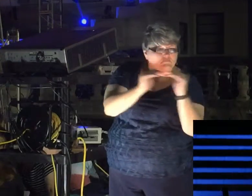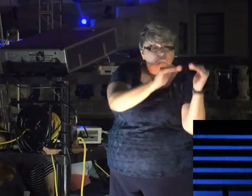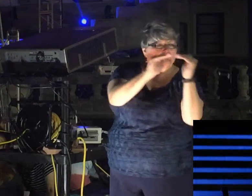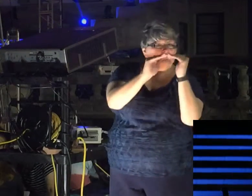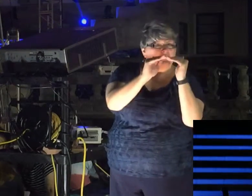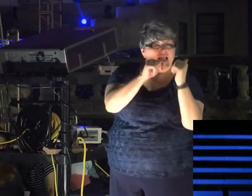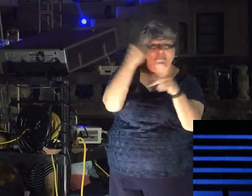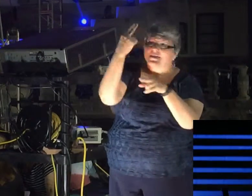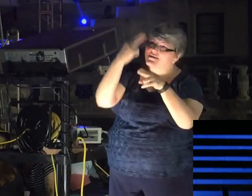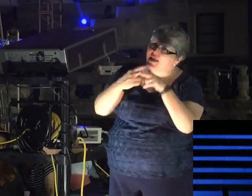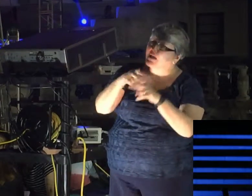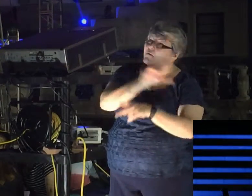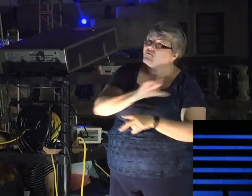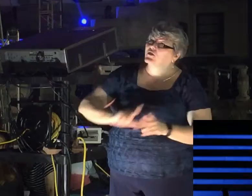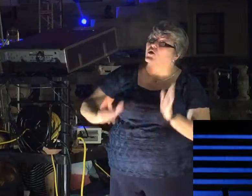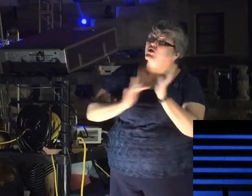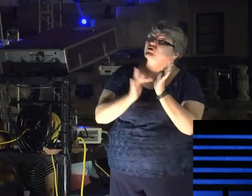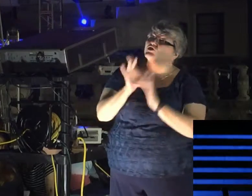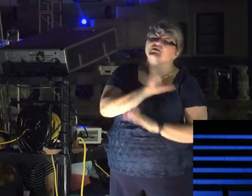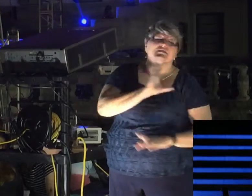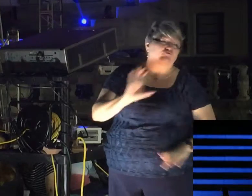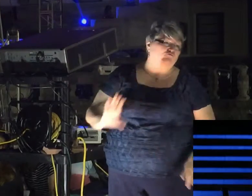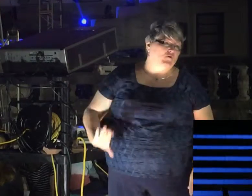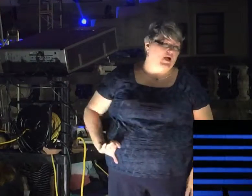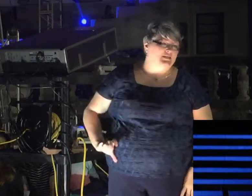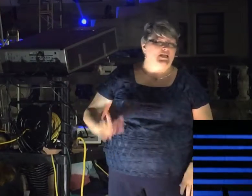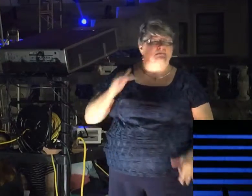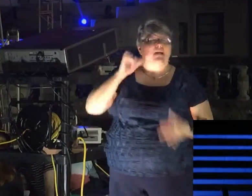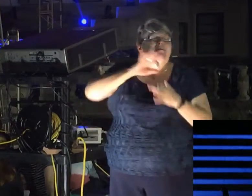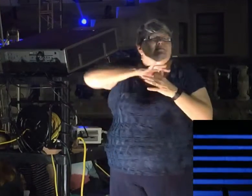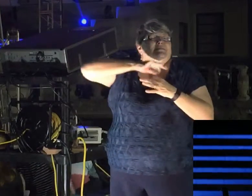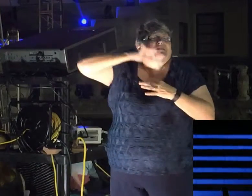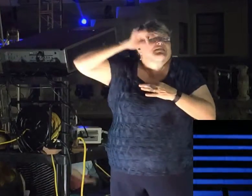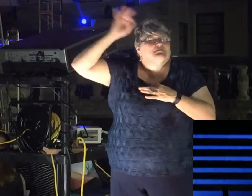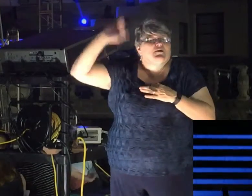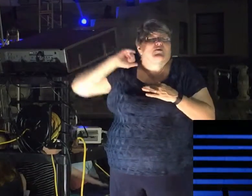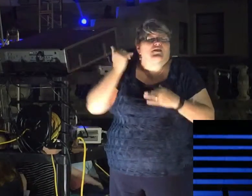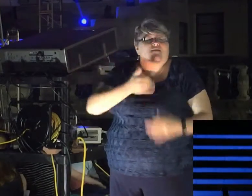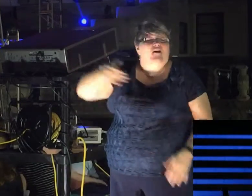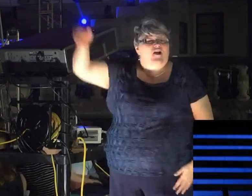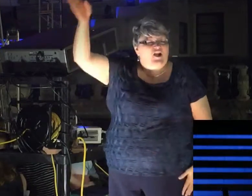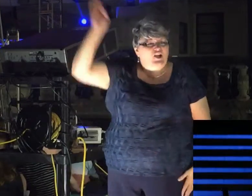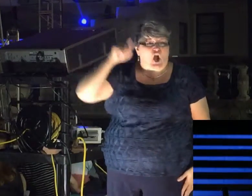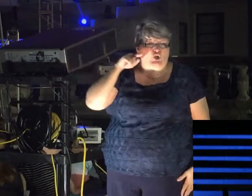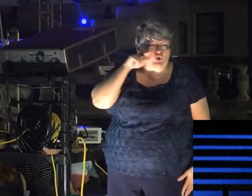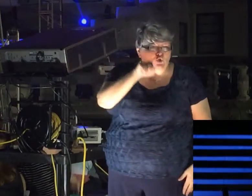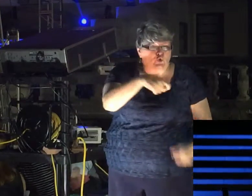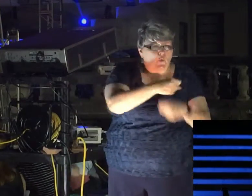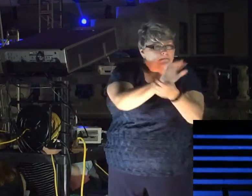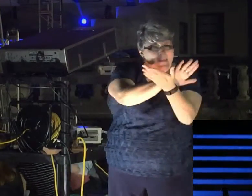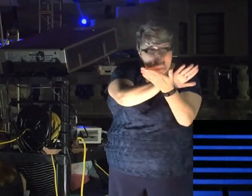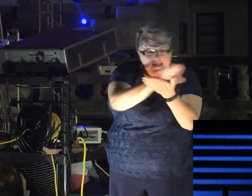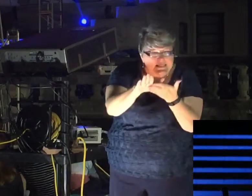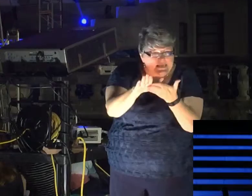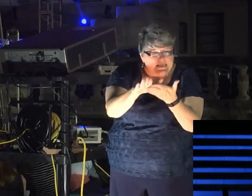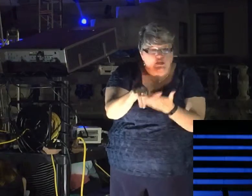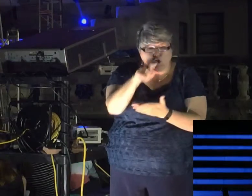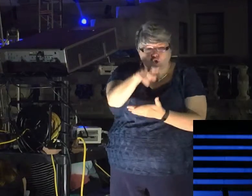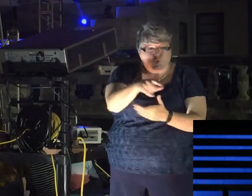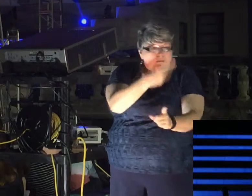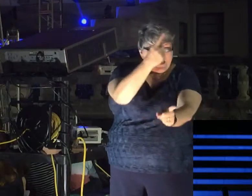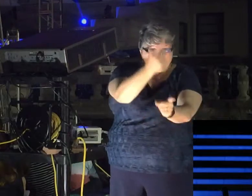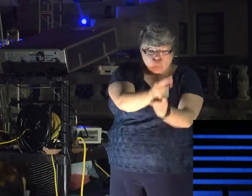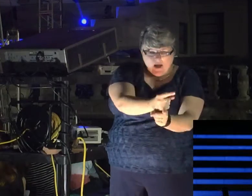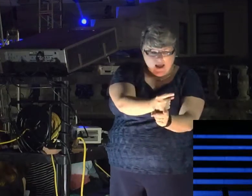you were justified in the name of the Lord Jesus Christ and by the Spirit of our God. You were made